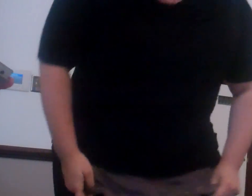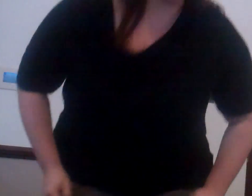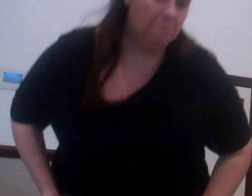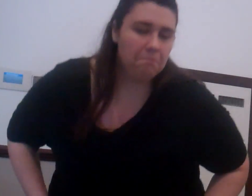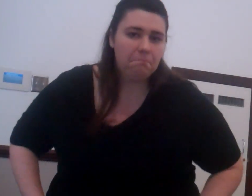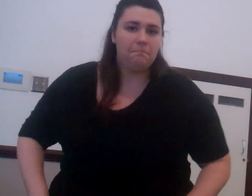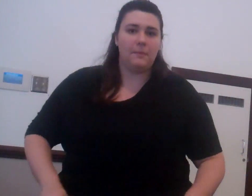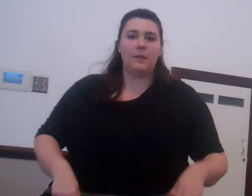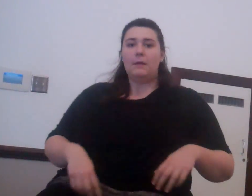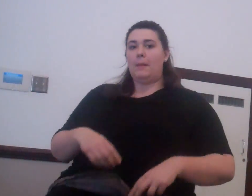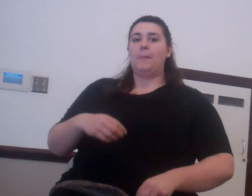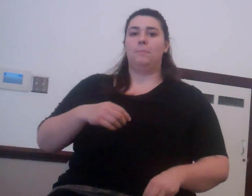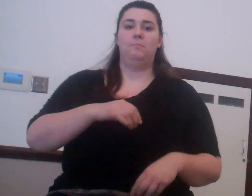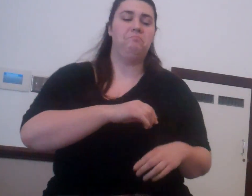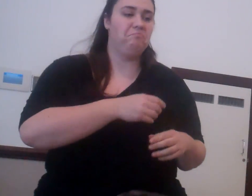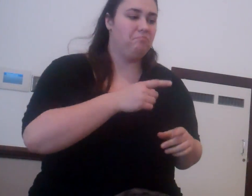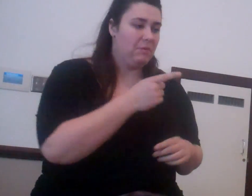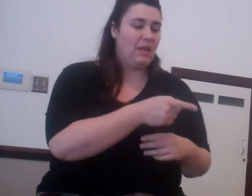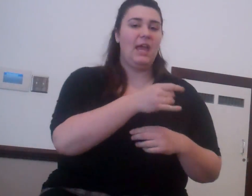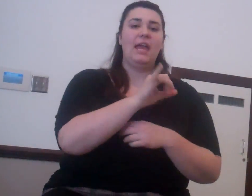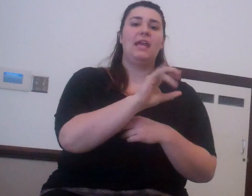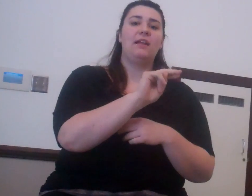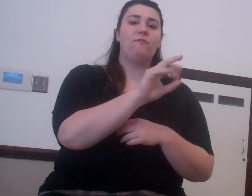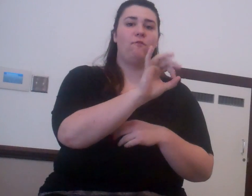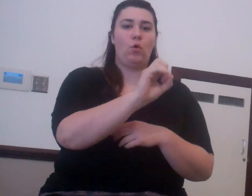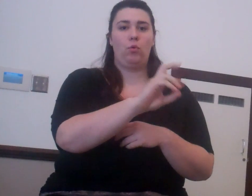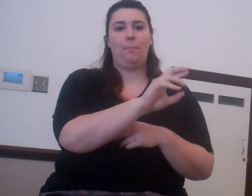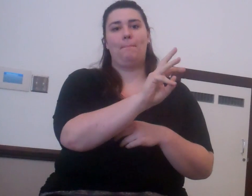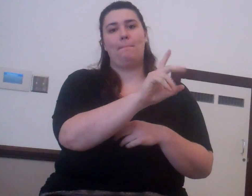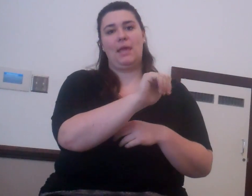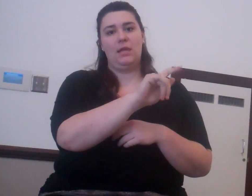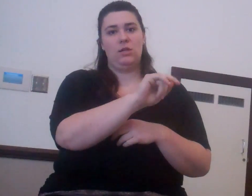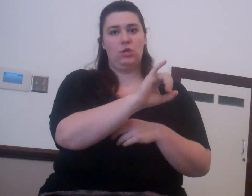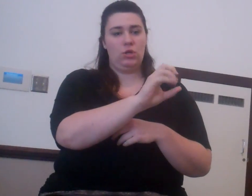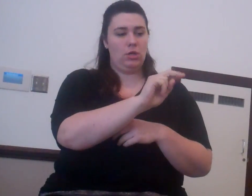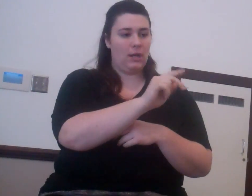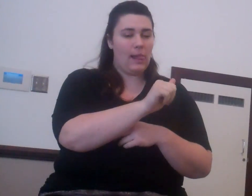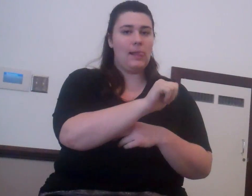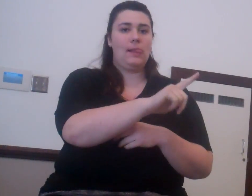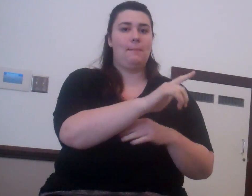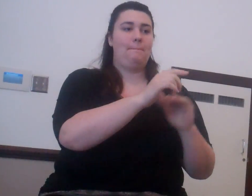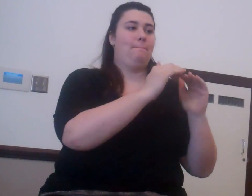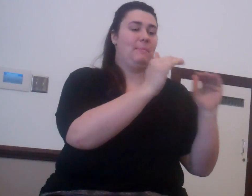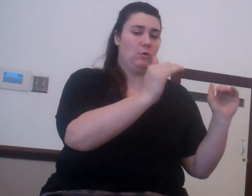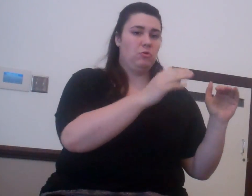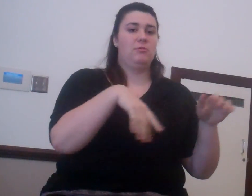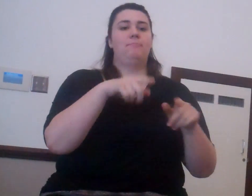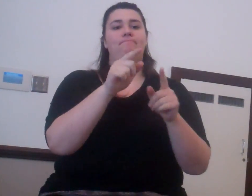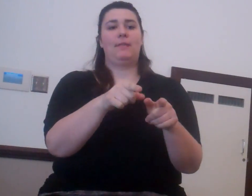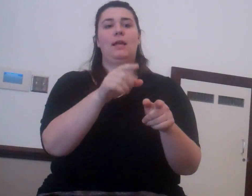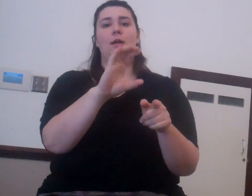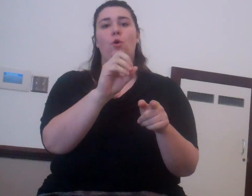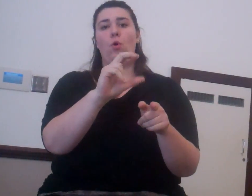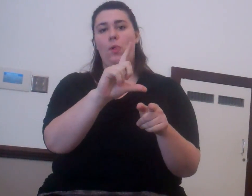analogous to communal friendships that we talked about last time. So collegial peers are coworkers that we also consider friends.